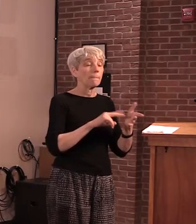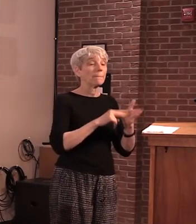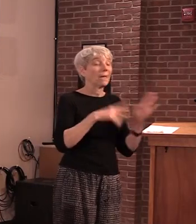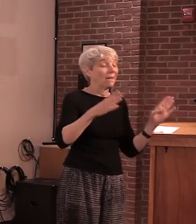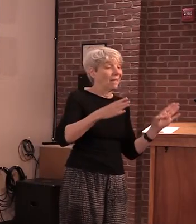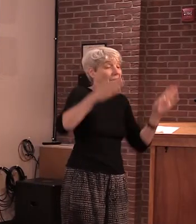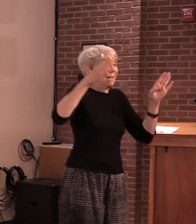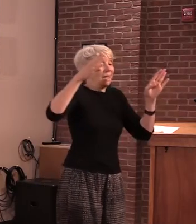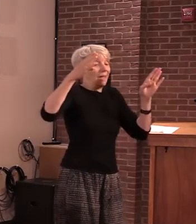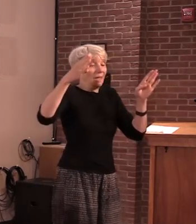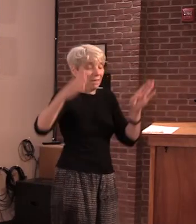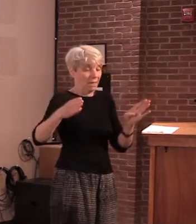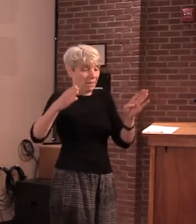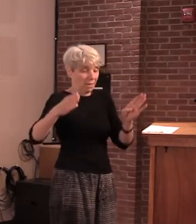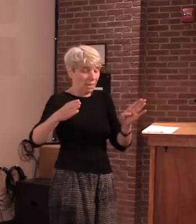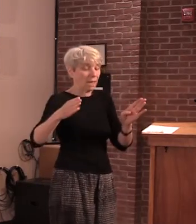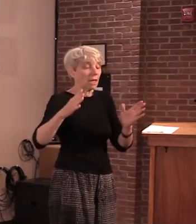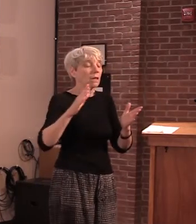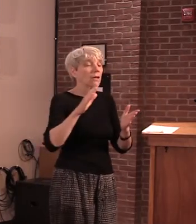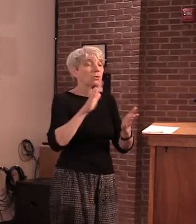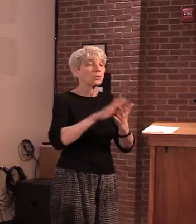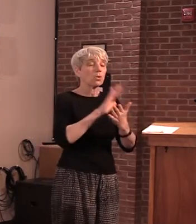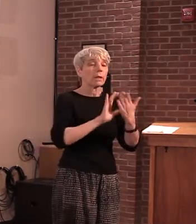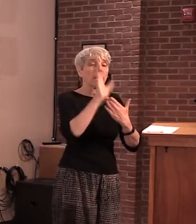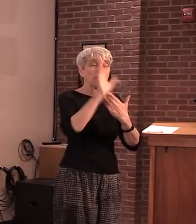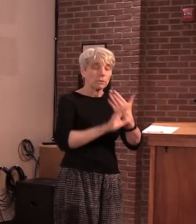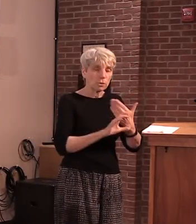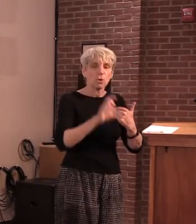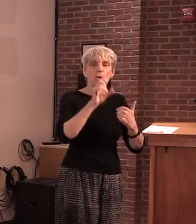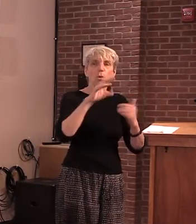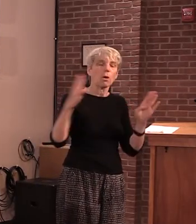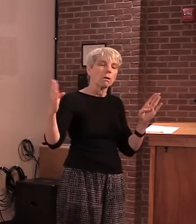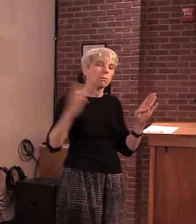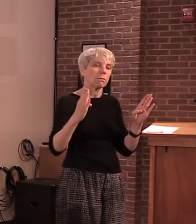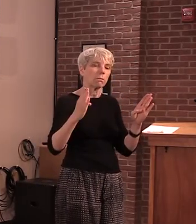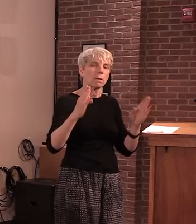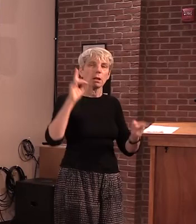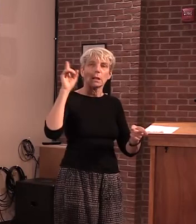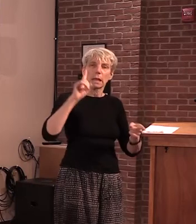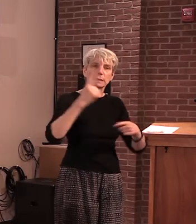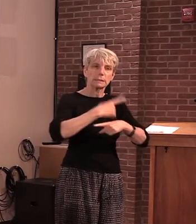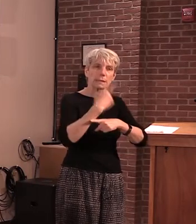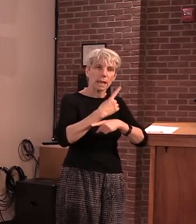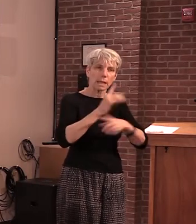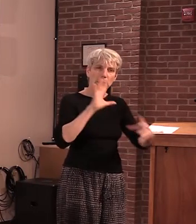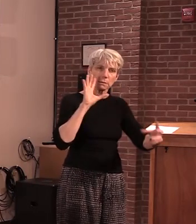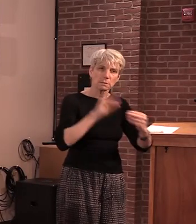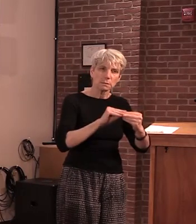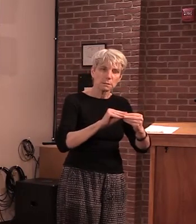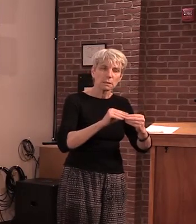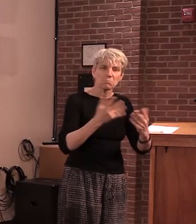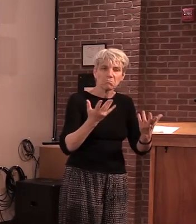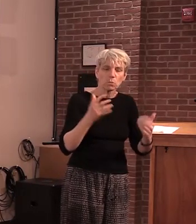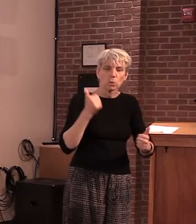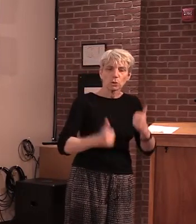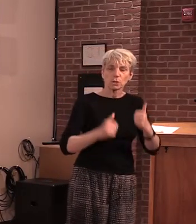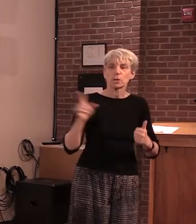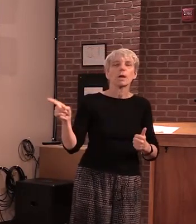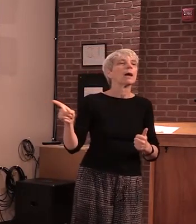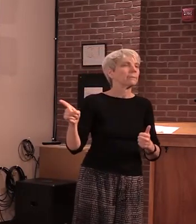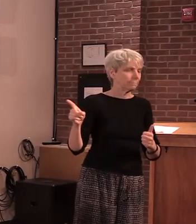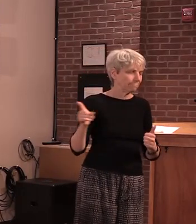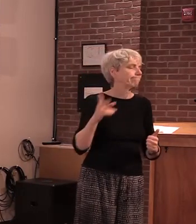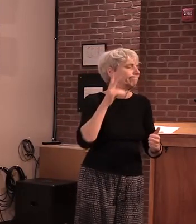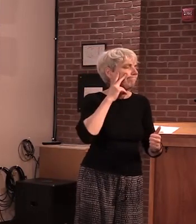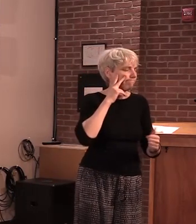there going to be a reduction in school days? Yeah, to your point, I think the devil's in the details on it. Something we'll be working on this week.